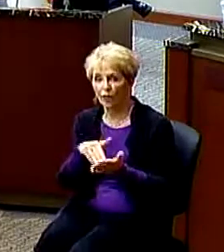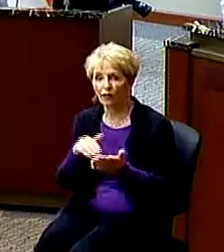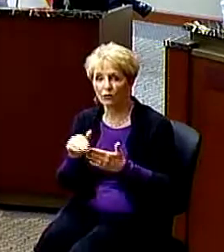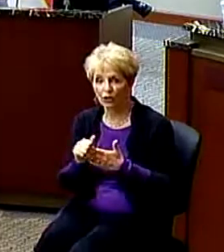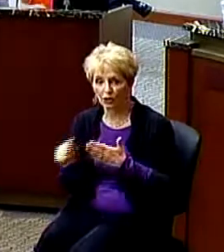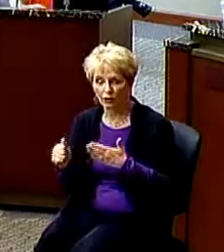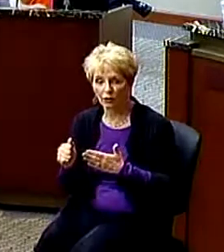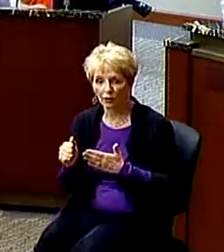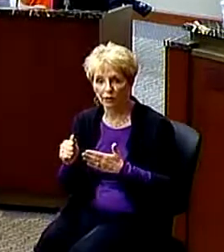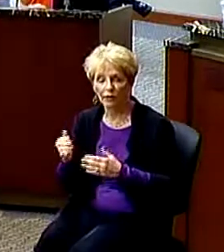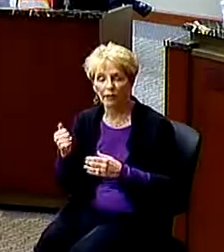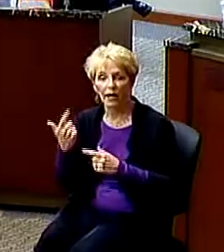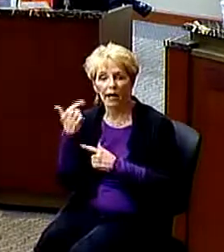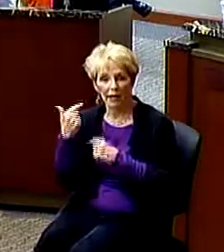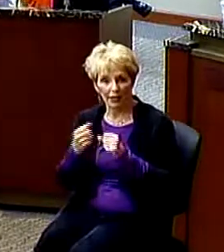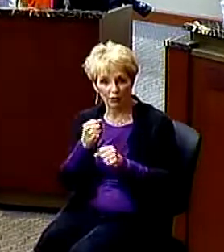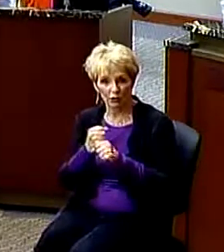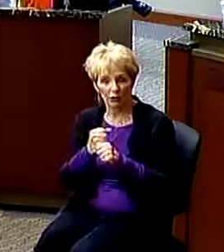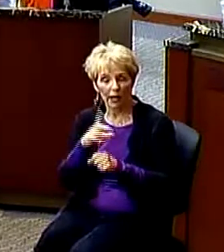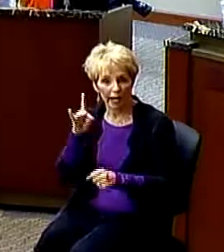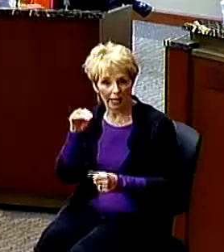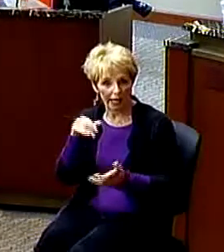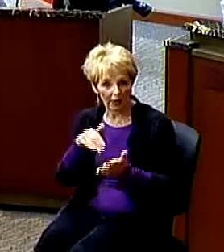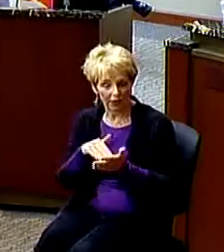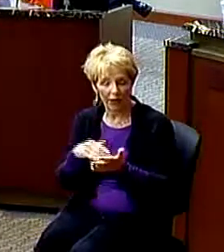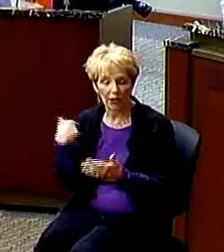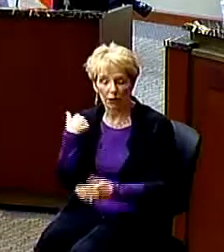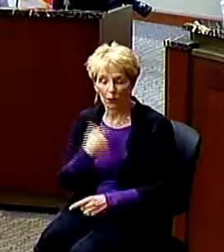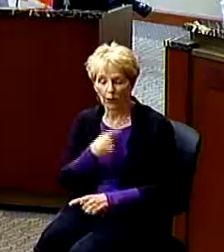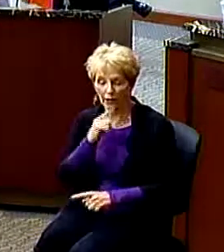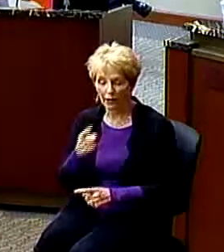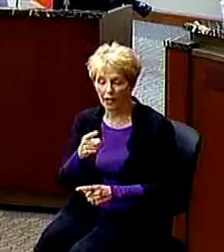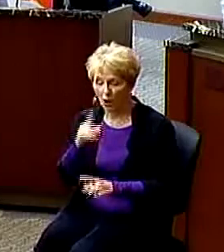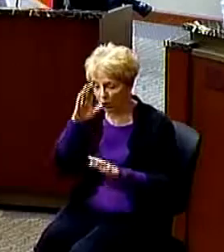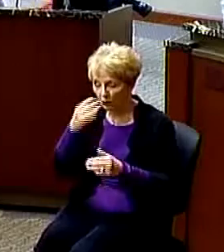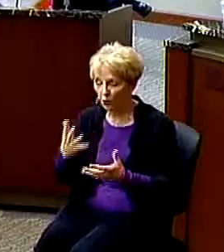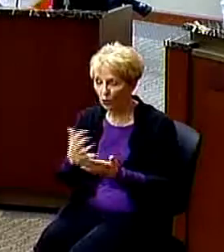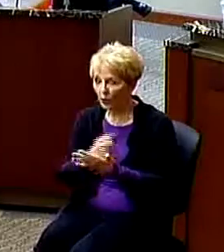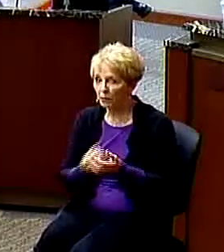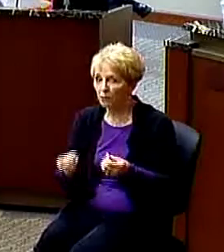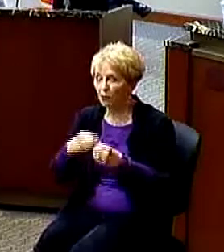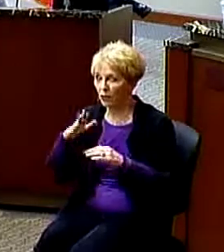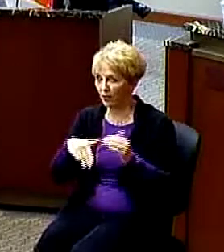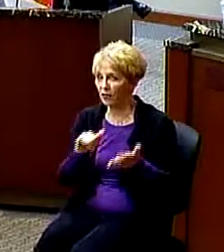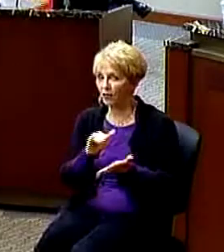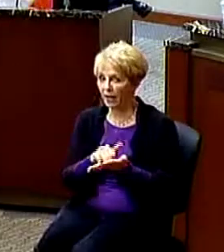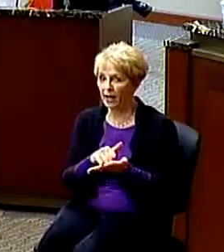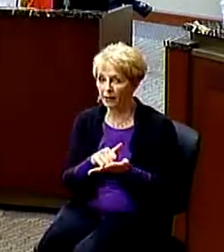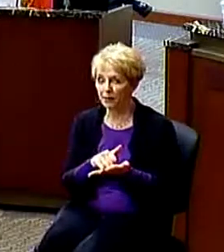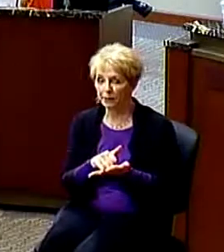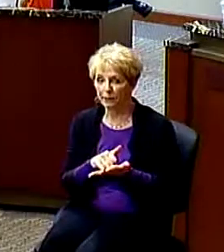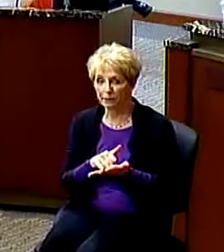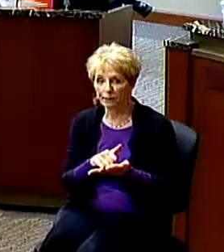$82,000. Last year, our goal was $80,000. We actually hope to raise a lot more than that, but